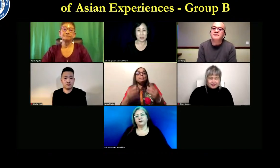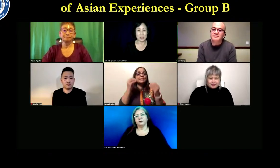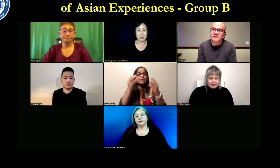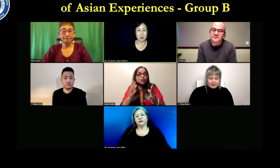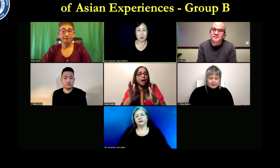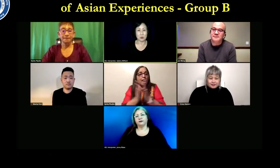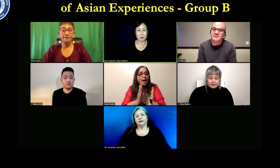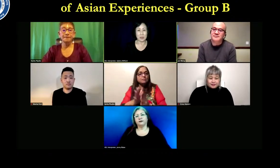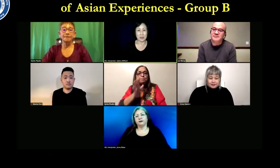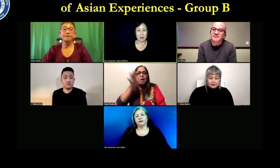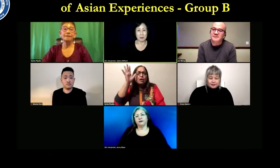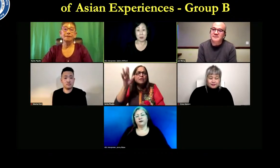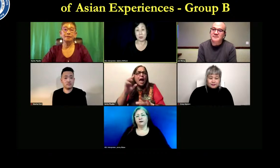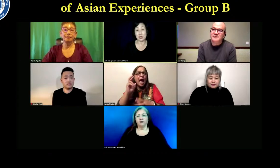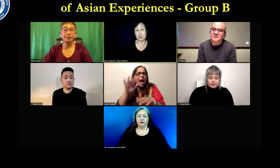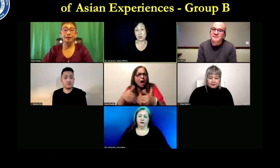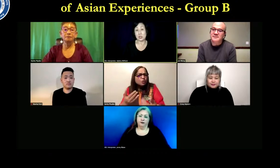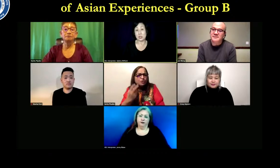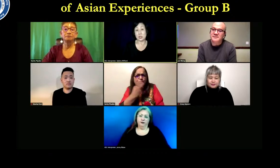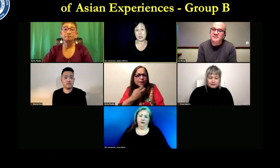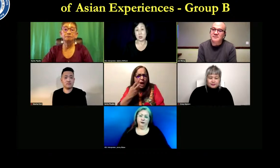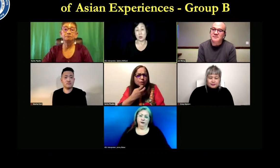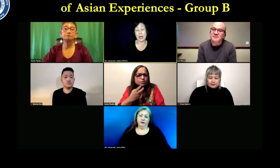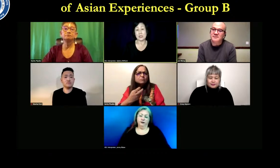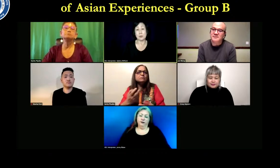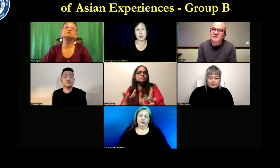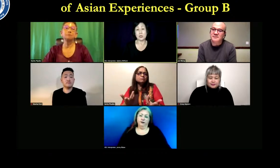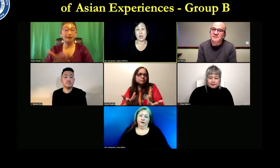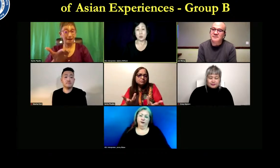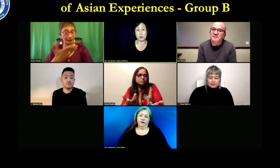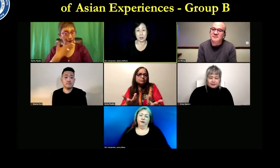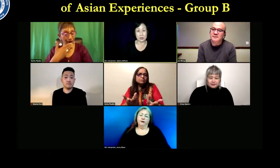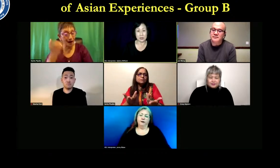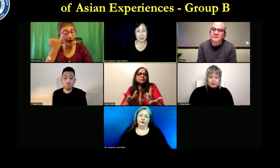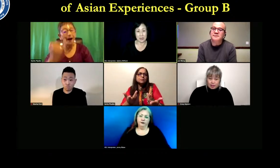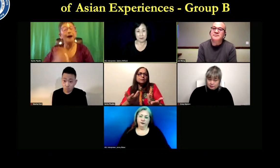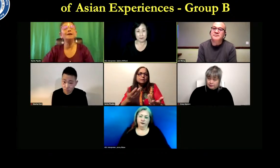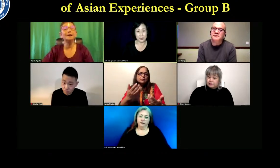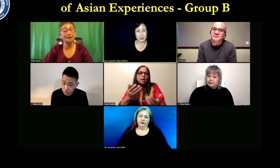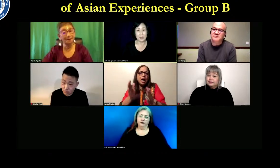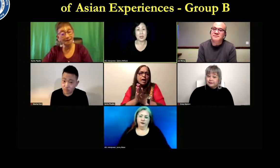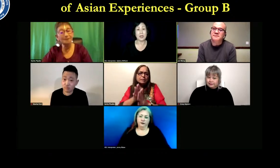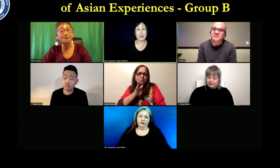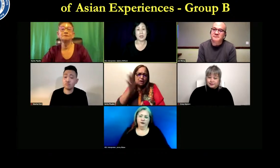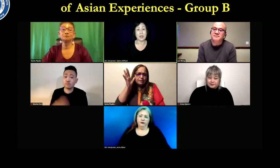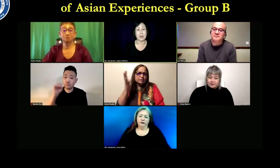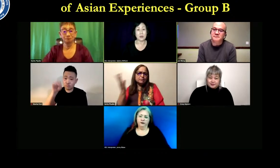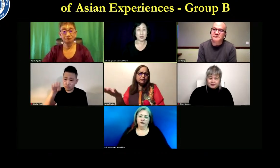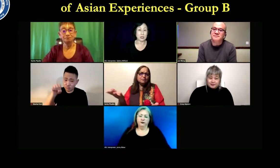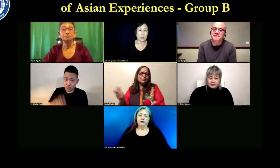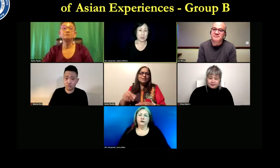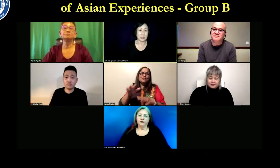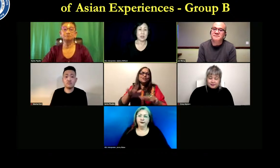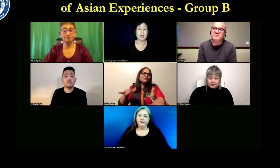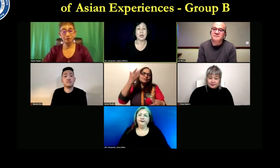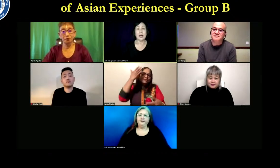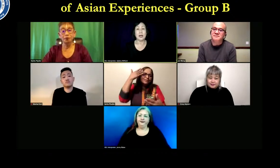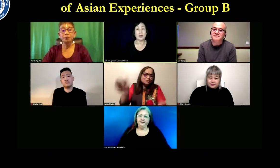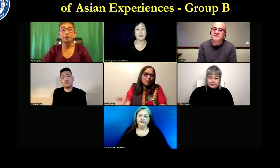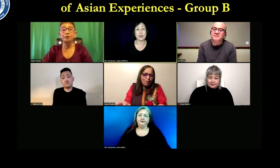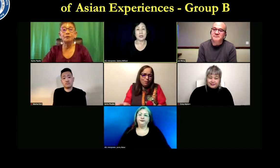And if you see them, you can repeat them. And maybe the teacher could, you know, ask the parents, how do you pronounce this name? Well, that's a good